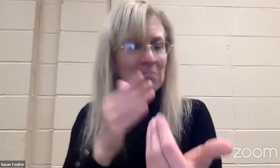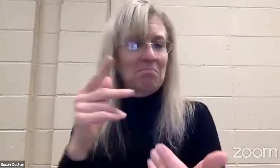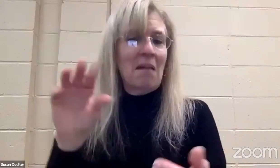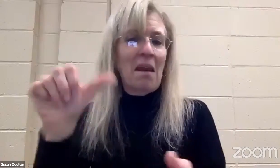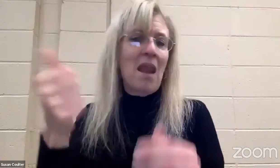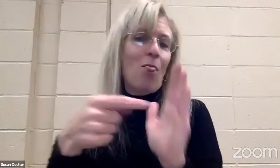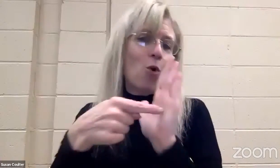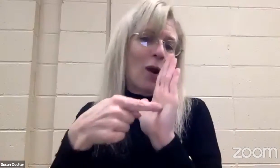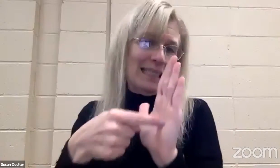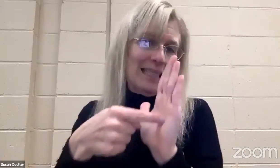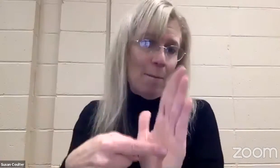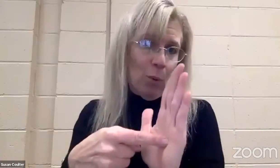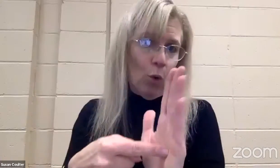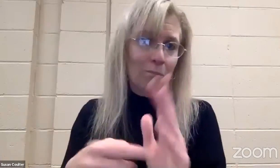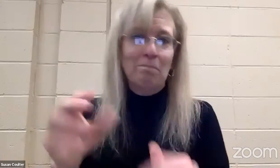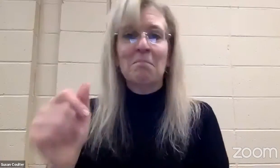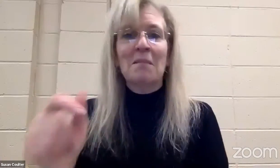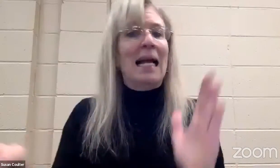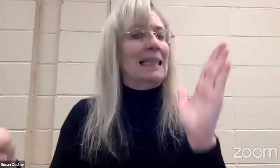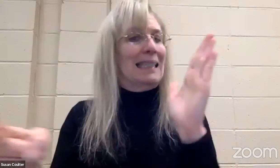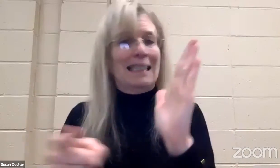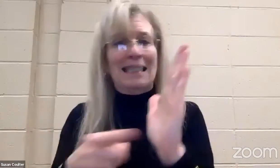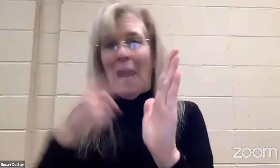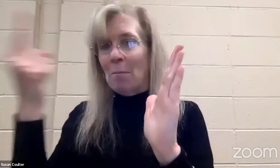easy. Another example.